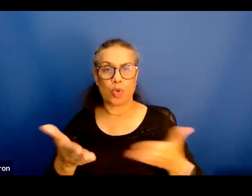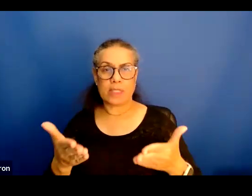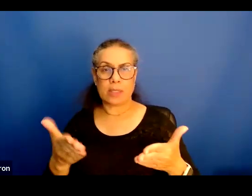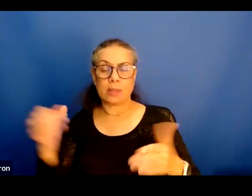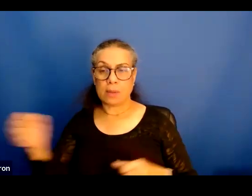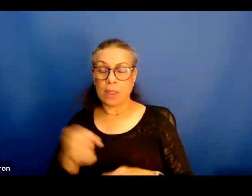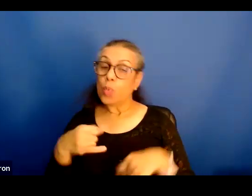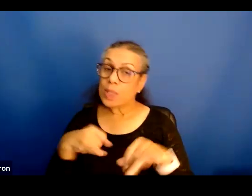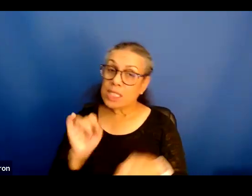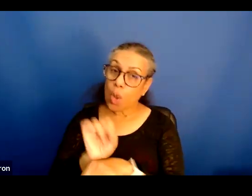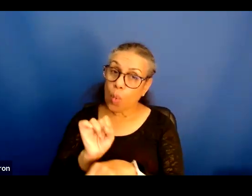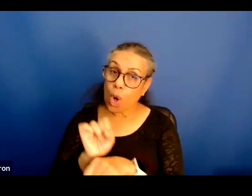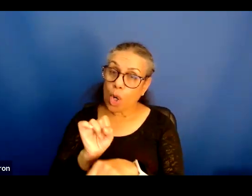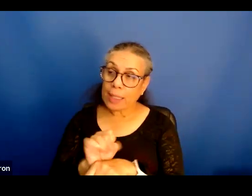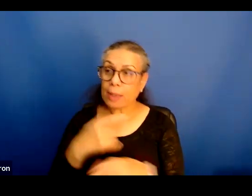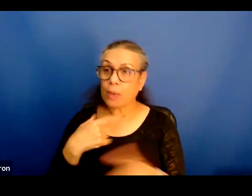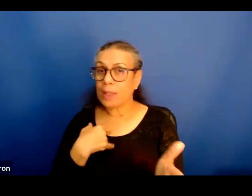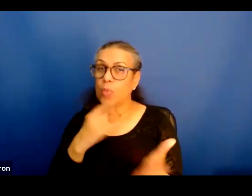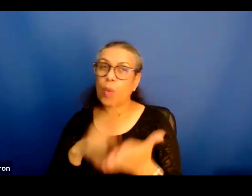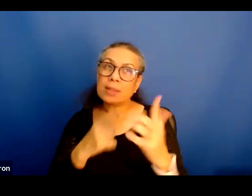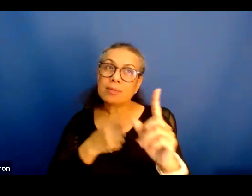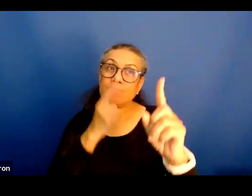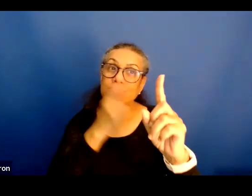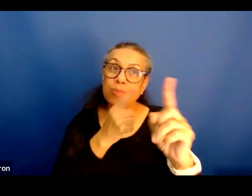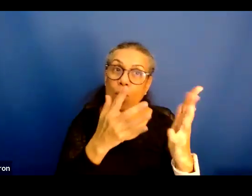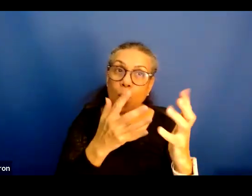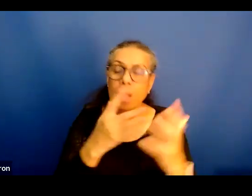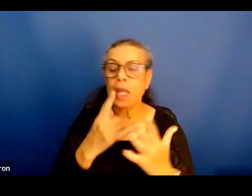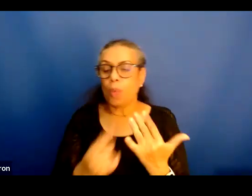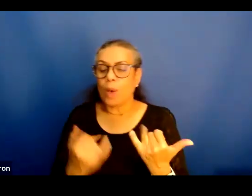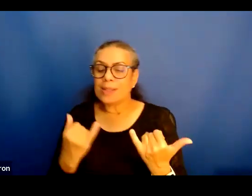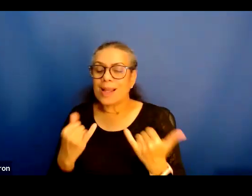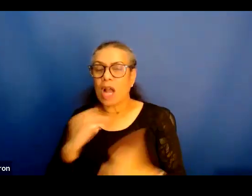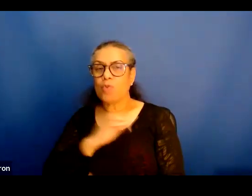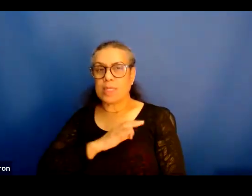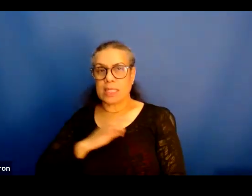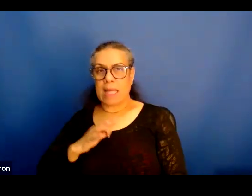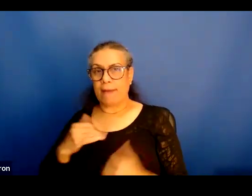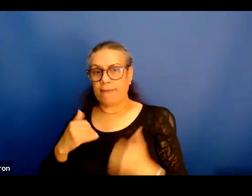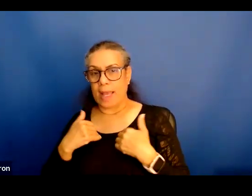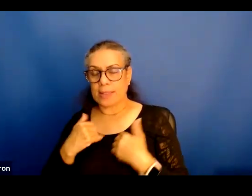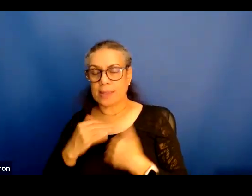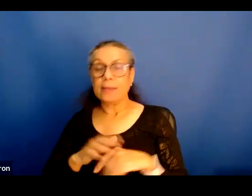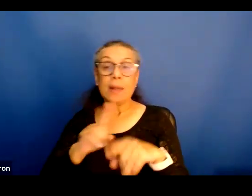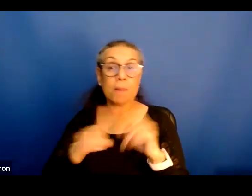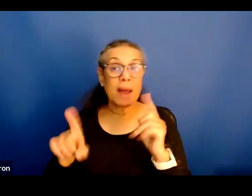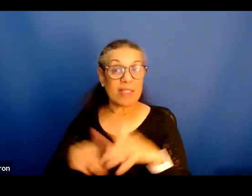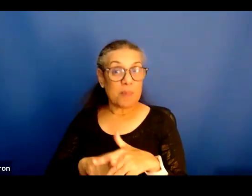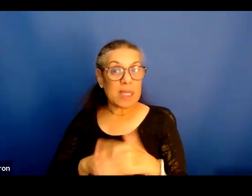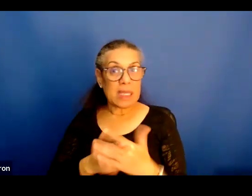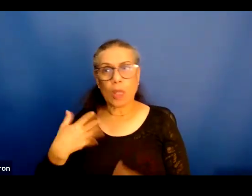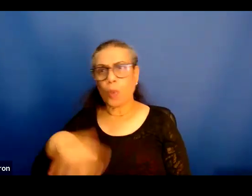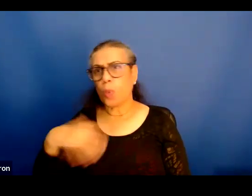working to close the gap between the ideal state and what current staffing makes possible. Yet the early successes are